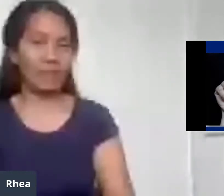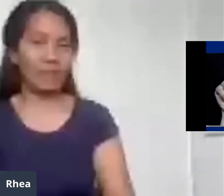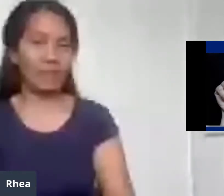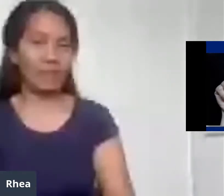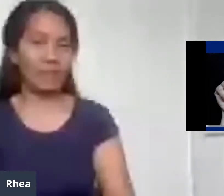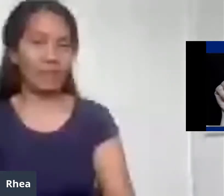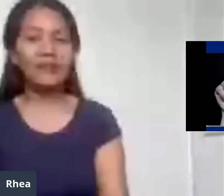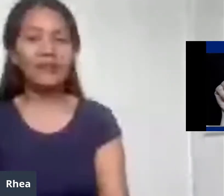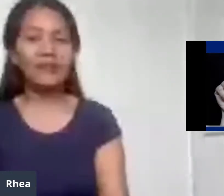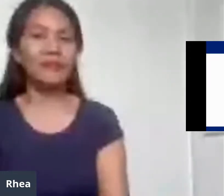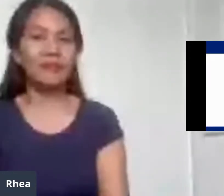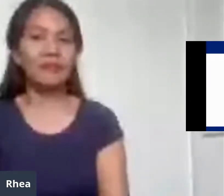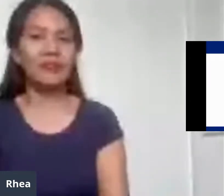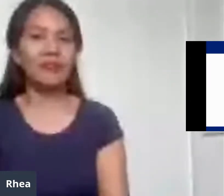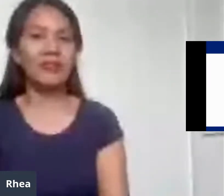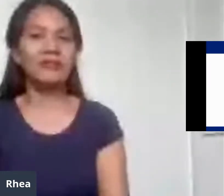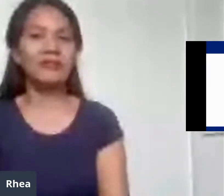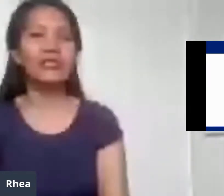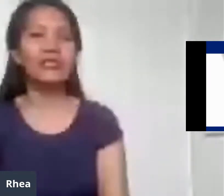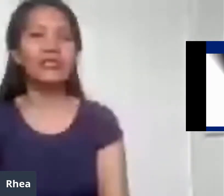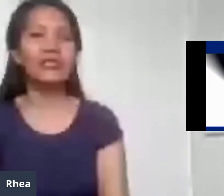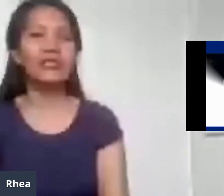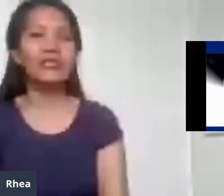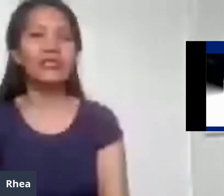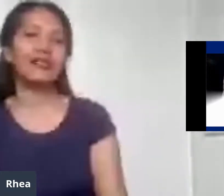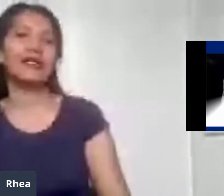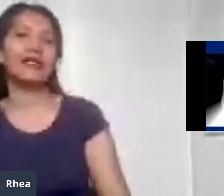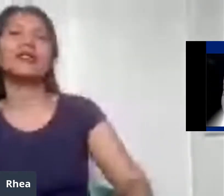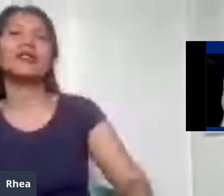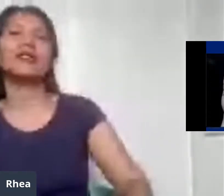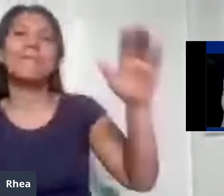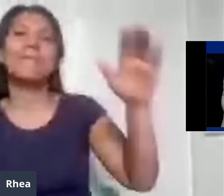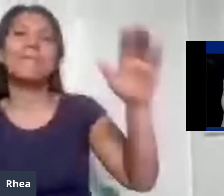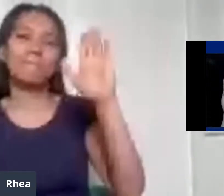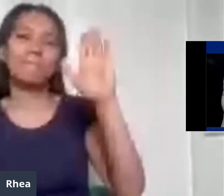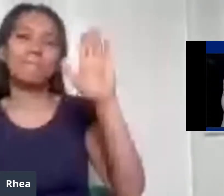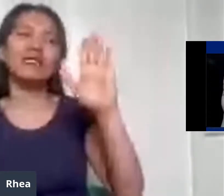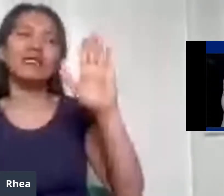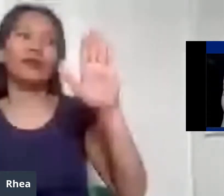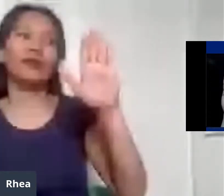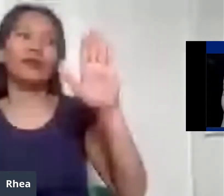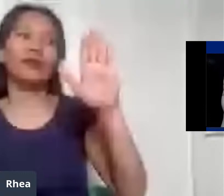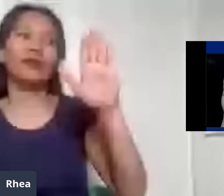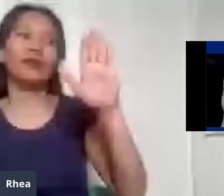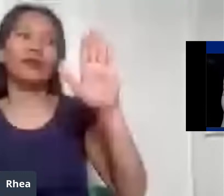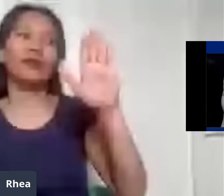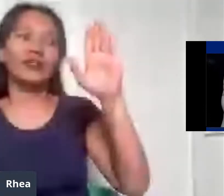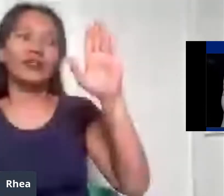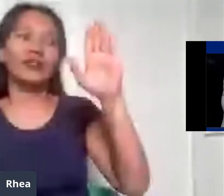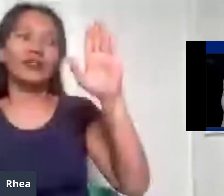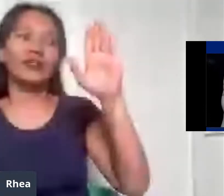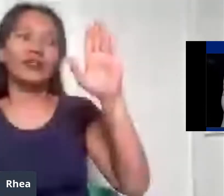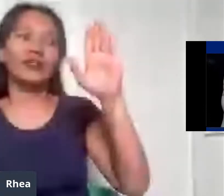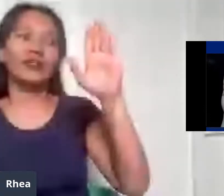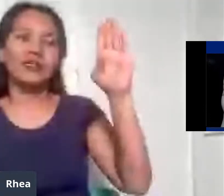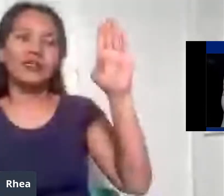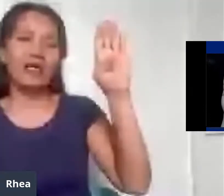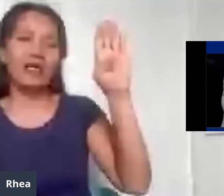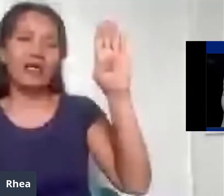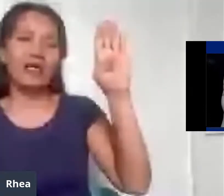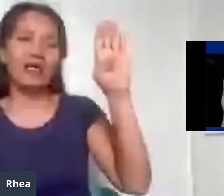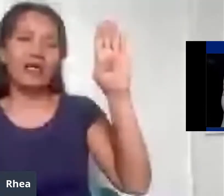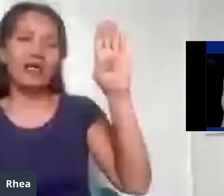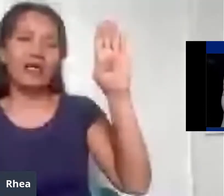Got it? Okay, next. We're going to see the letter B. All the fingers are pointing